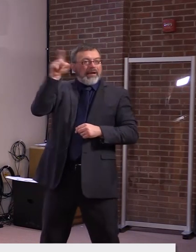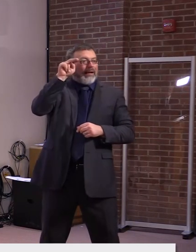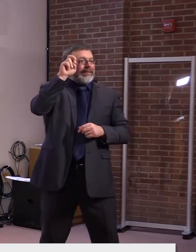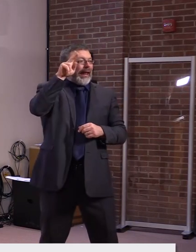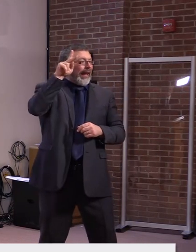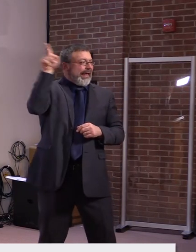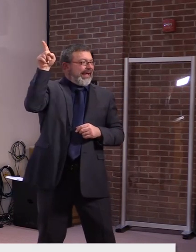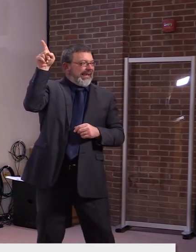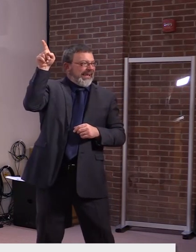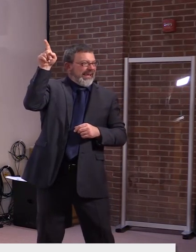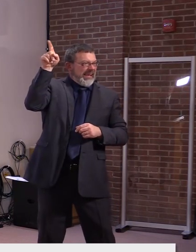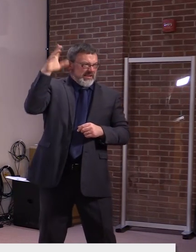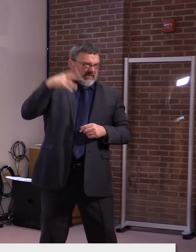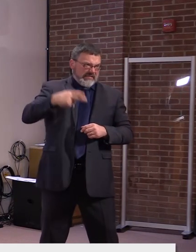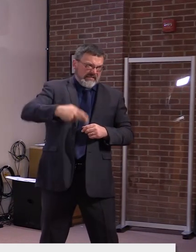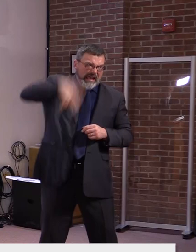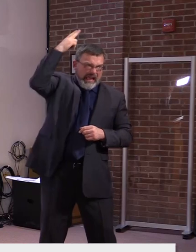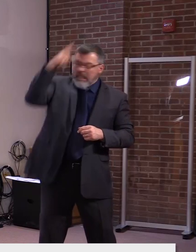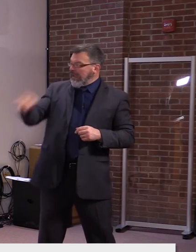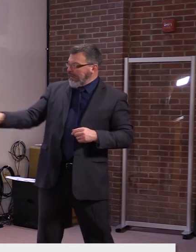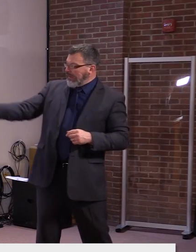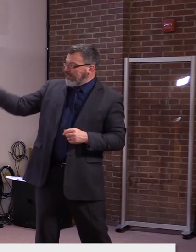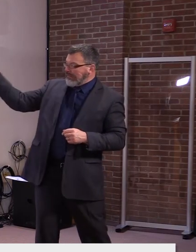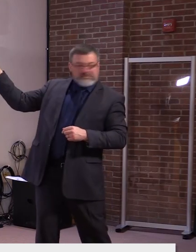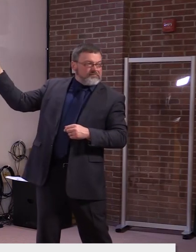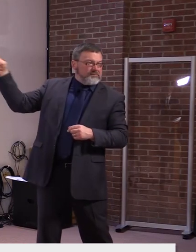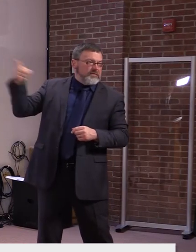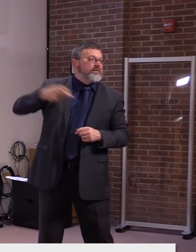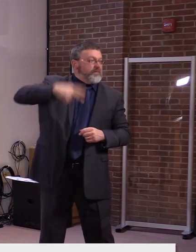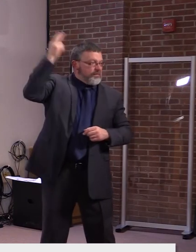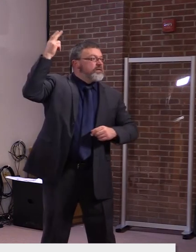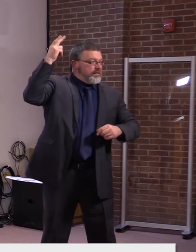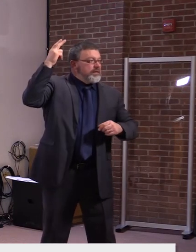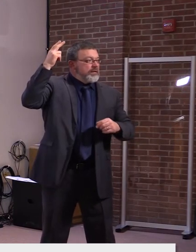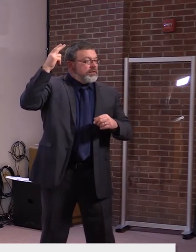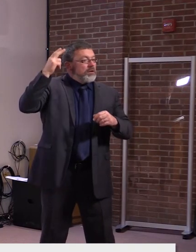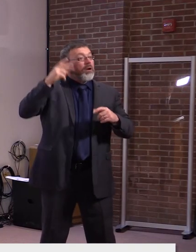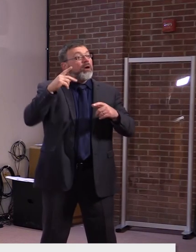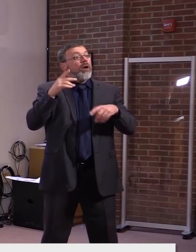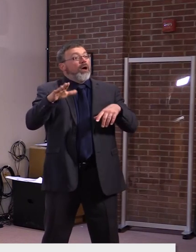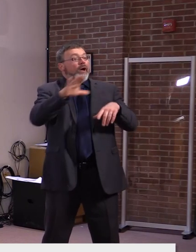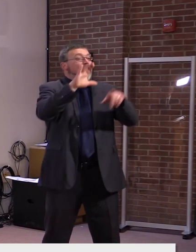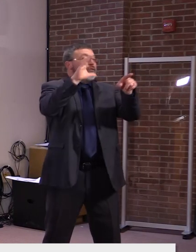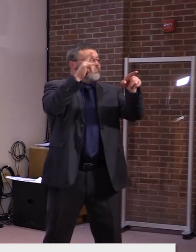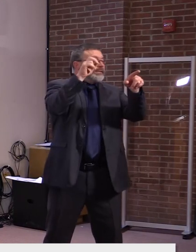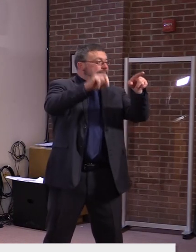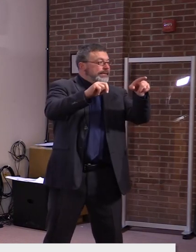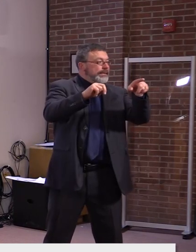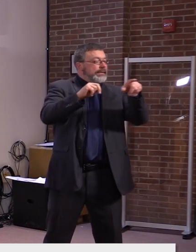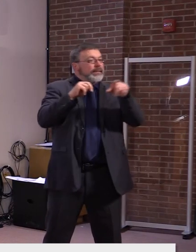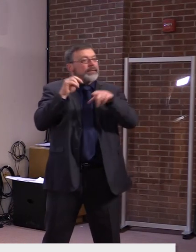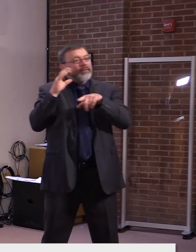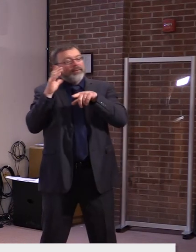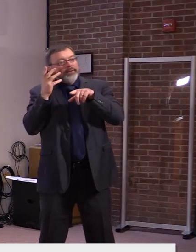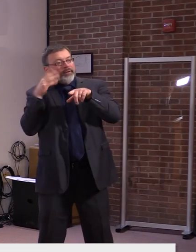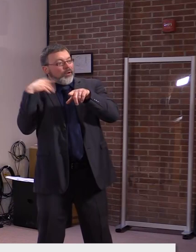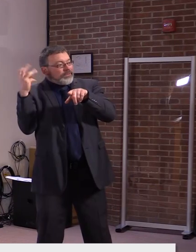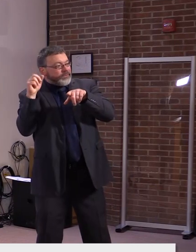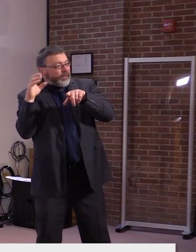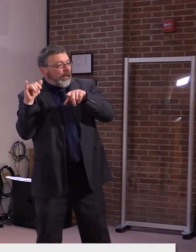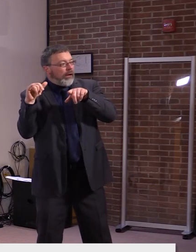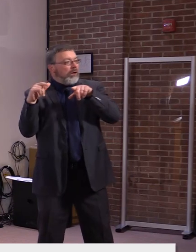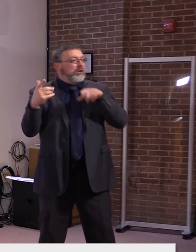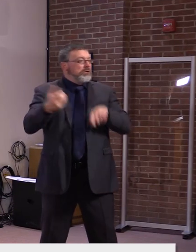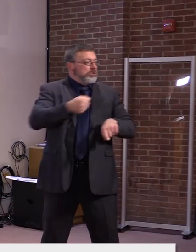active cases compared to southern Vermont, Chittenden County, and central Vermont. You can see pretty steady numbers over the last week in the other